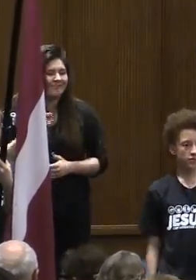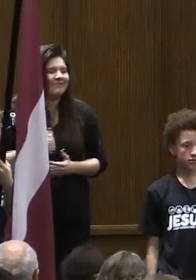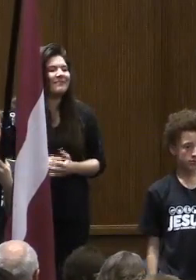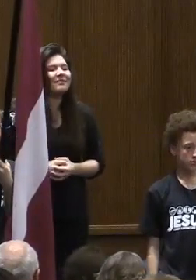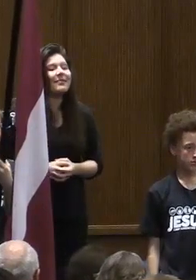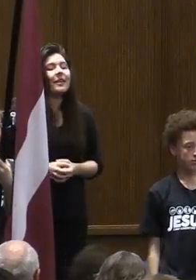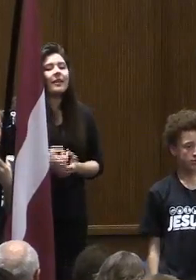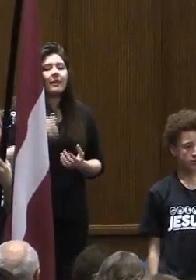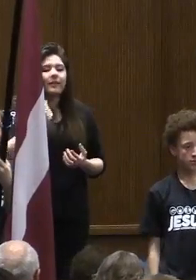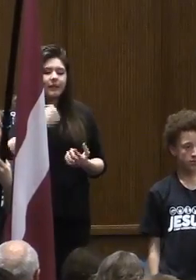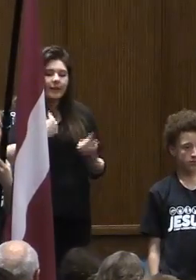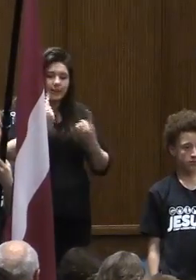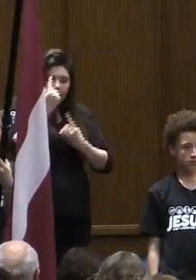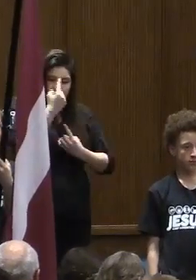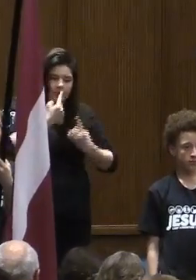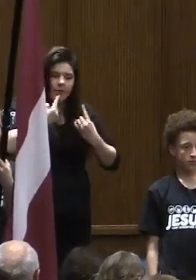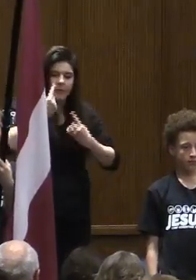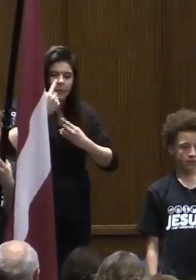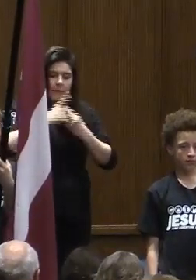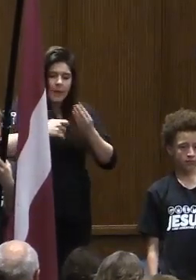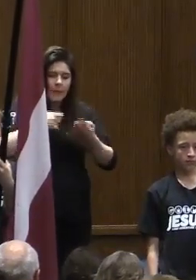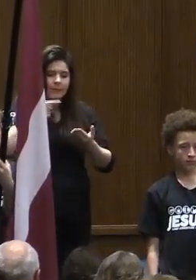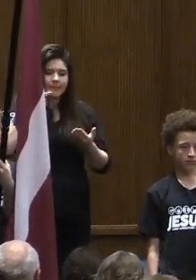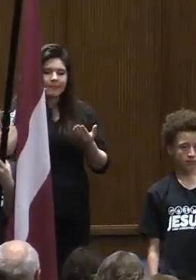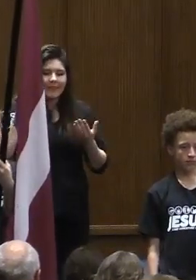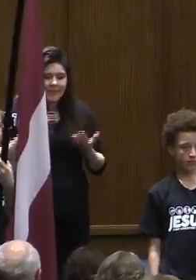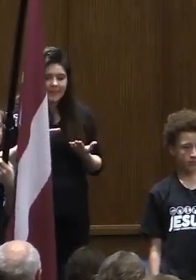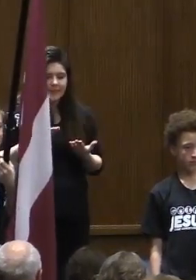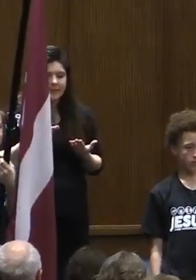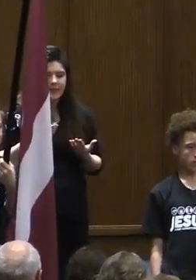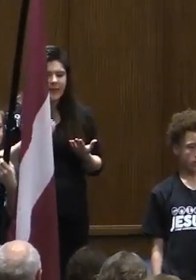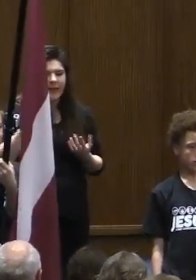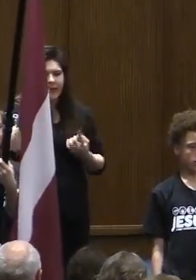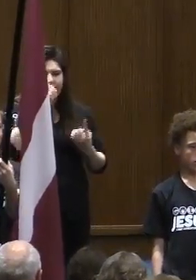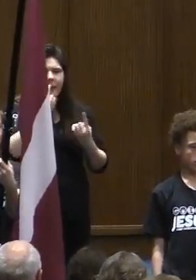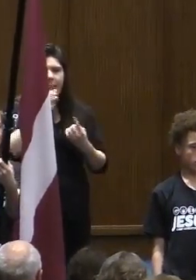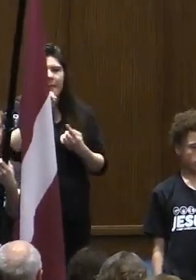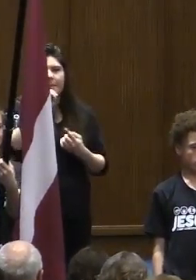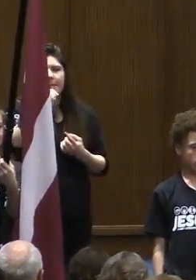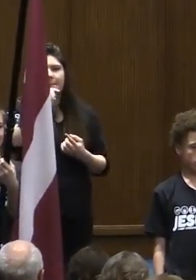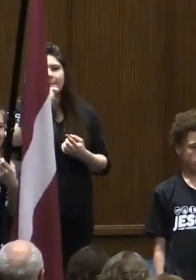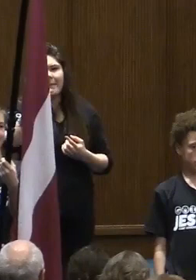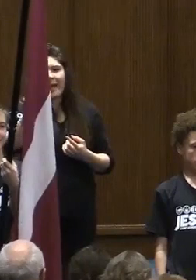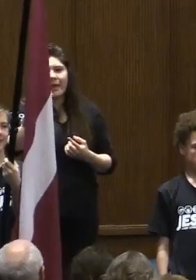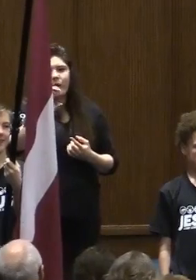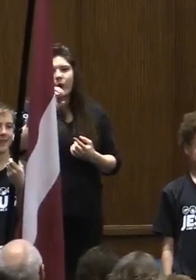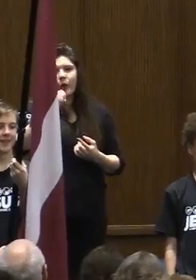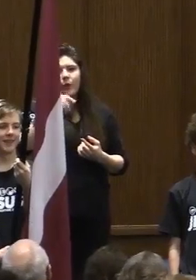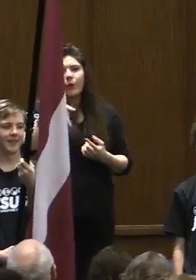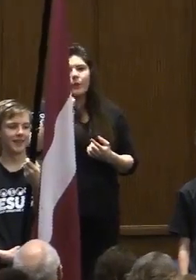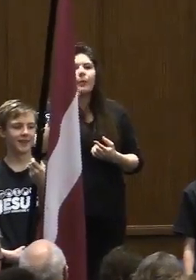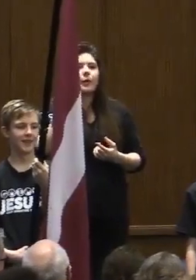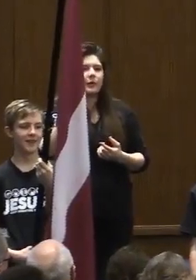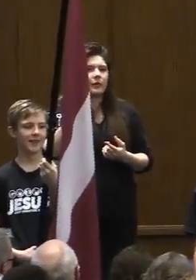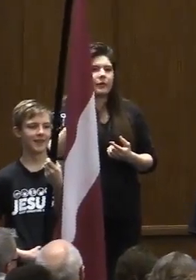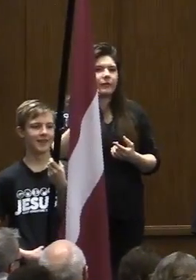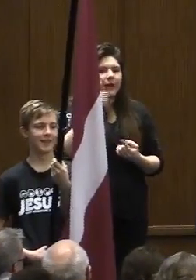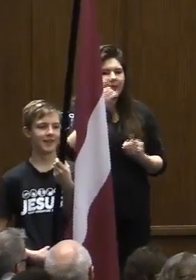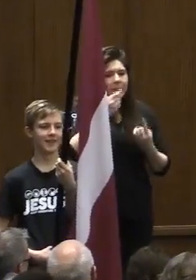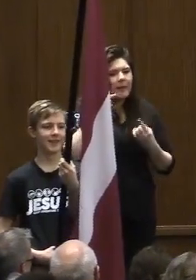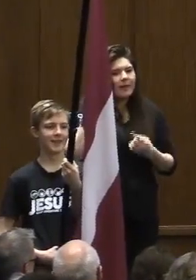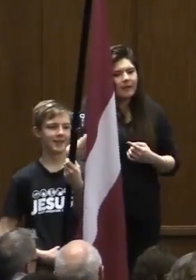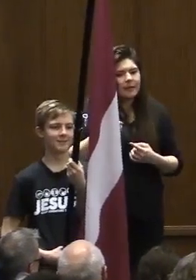And as I think about this, I think about Nat Cooper. And